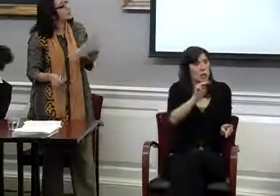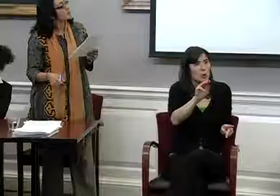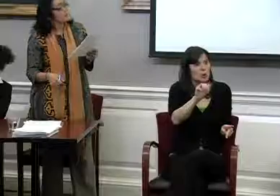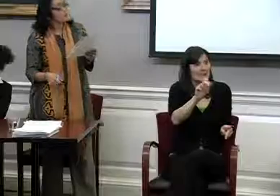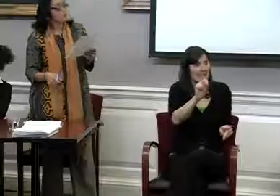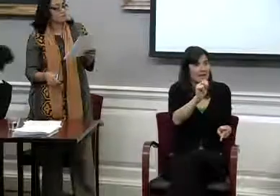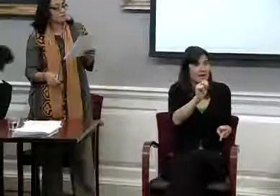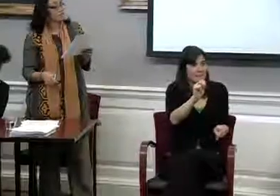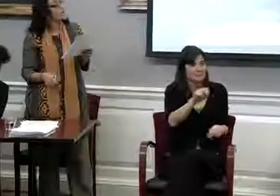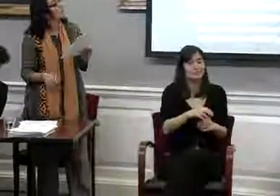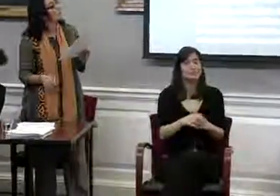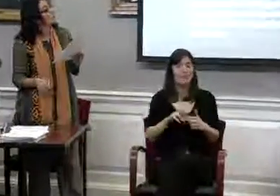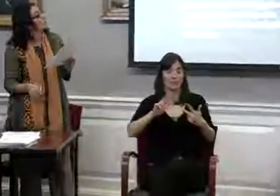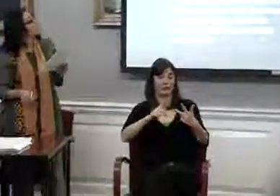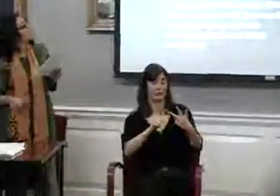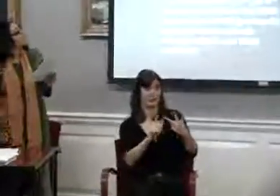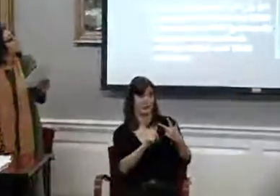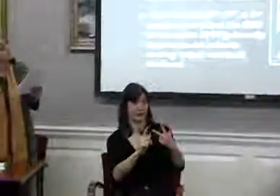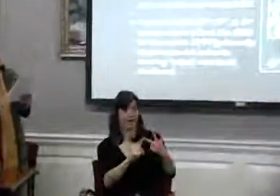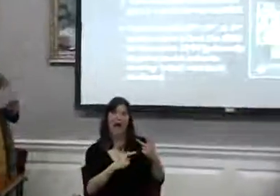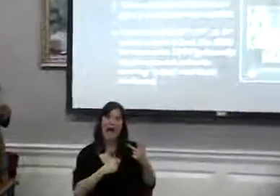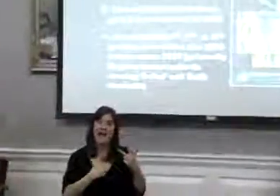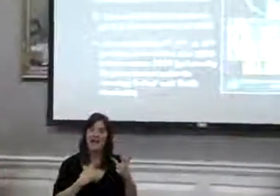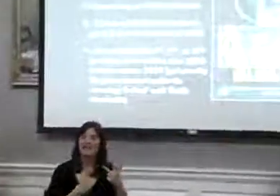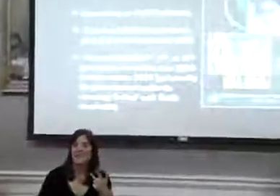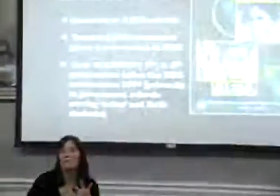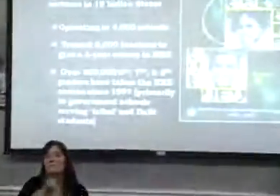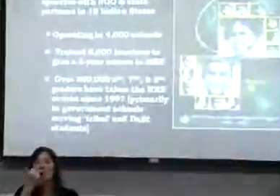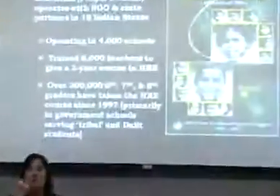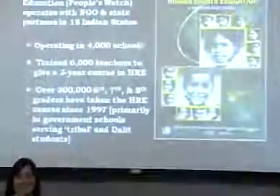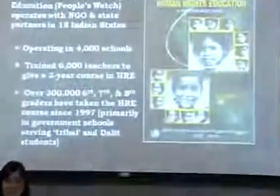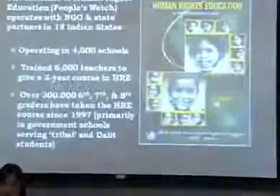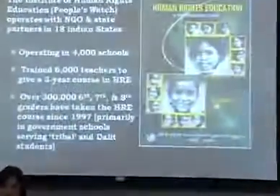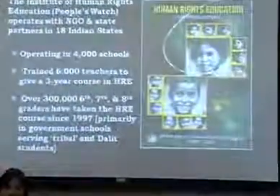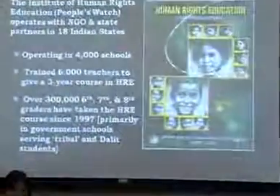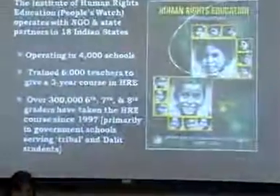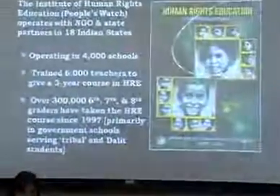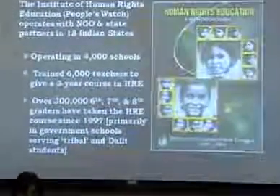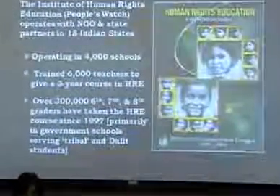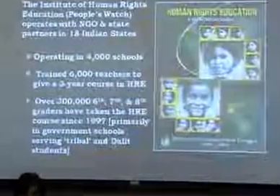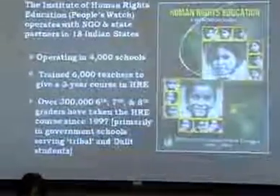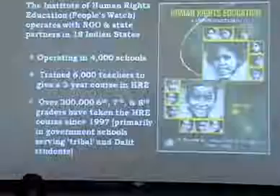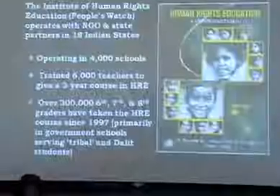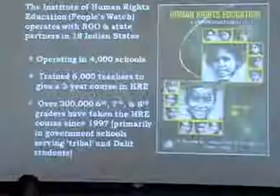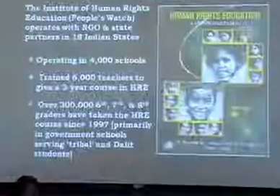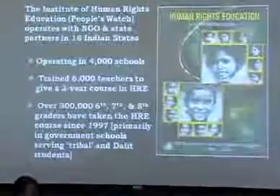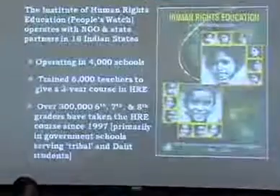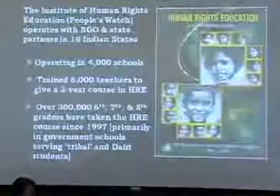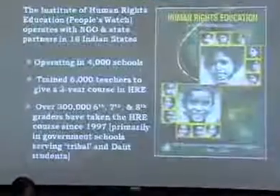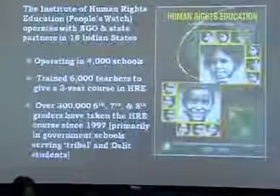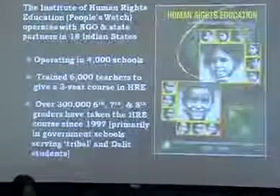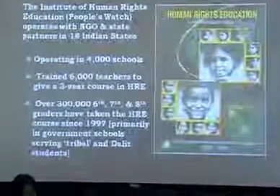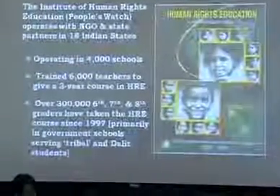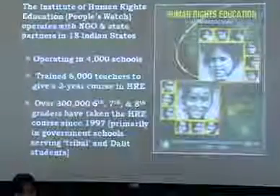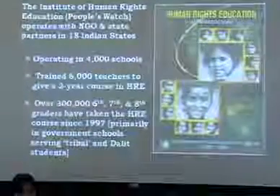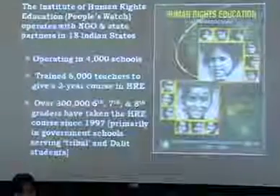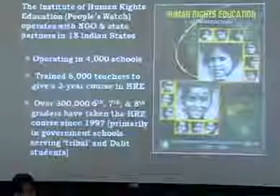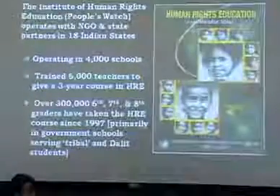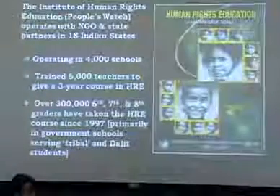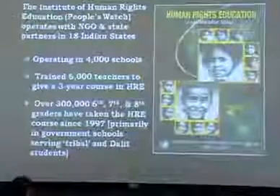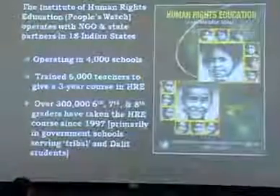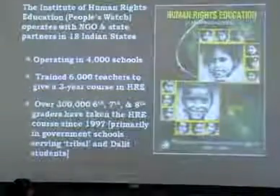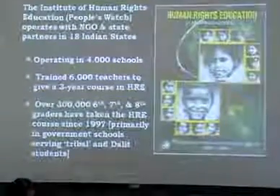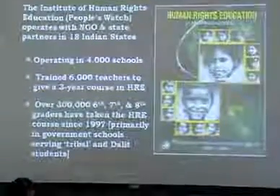that I spent the most amount of time with, is the Institute of Human Rights Education. And it's definitely the biggest organization working in human